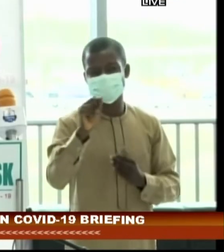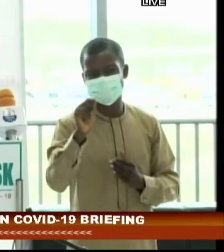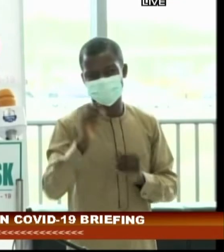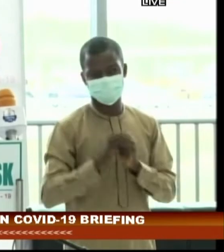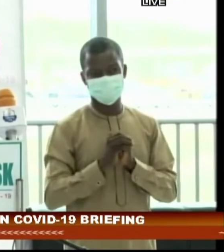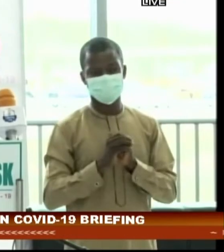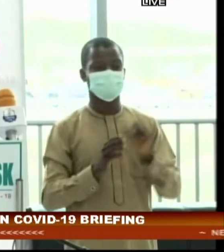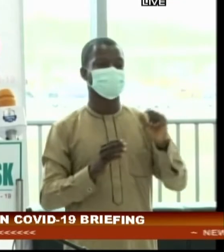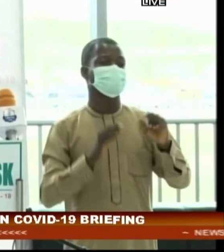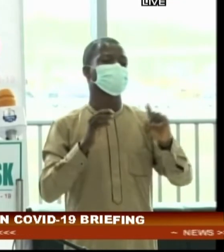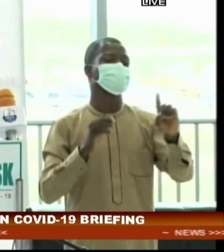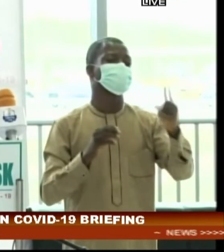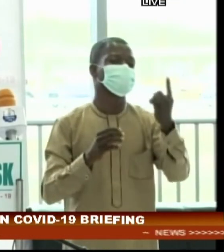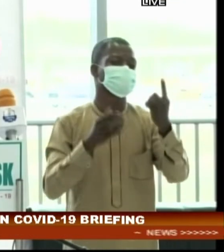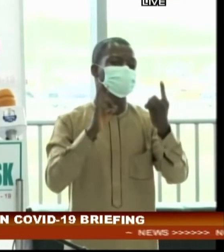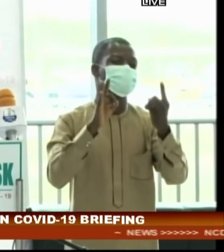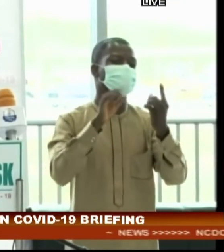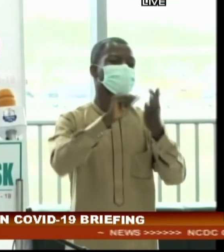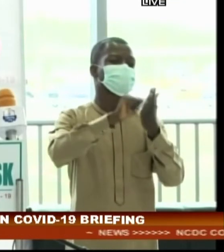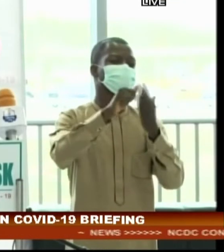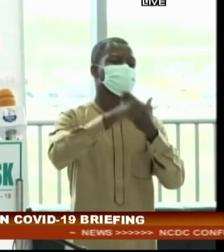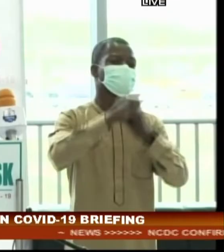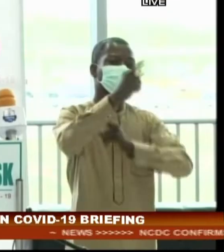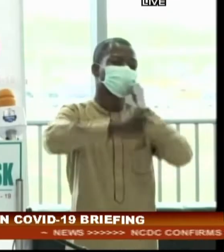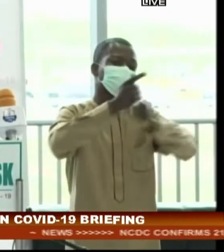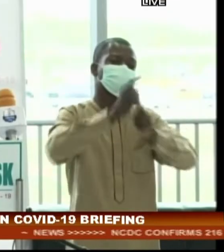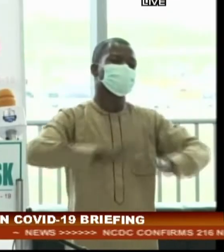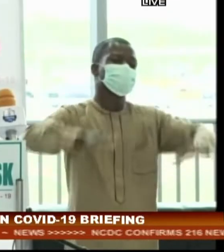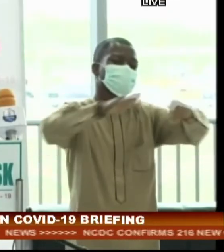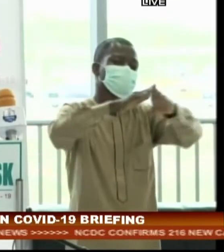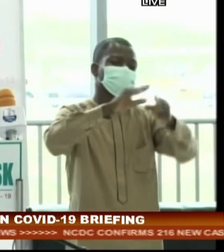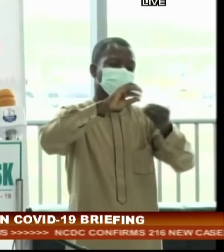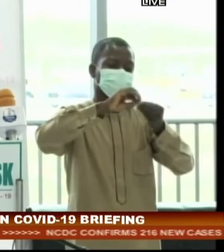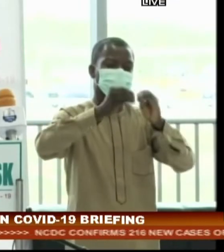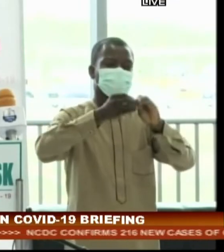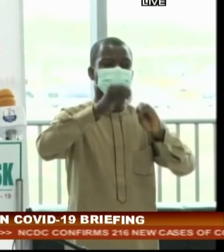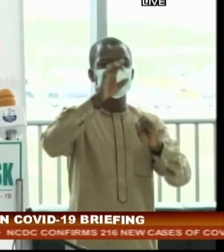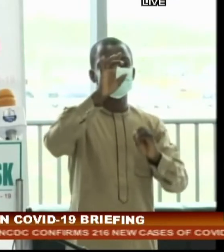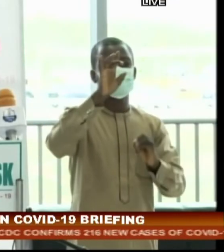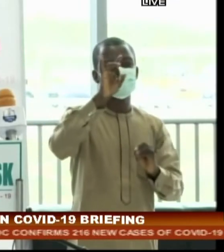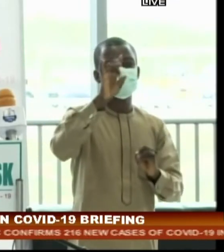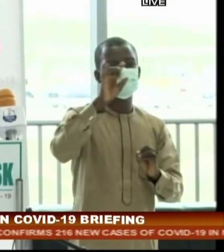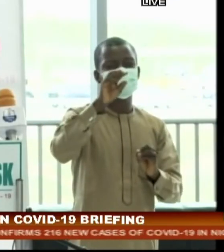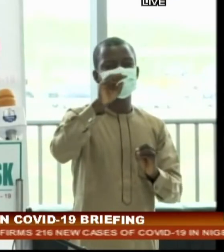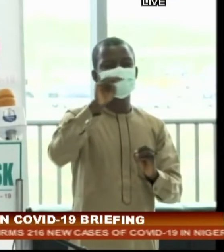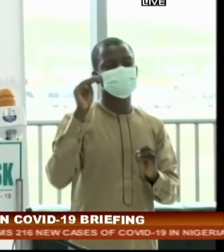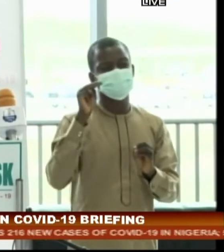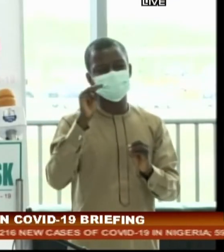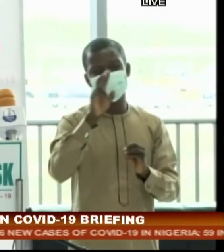the 1st of August, globally, the record was